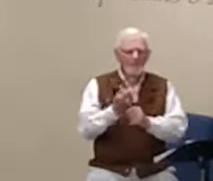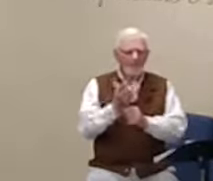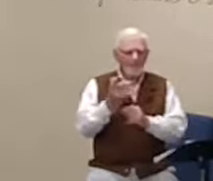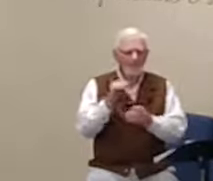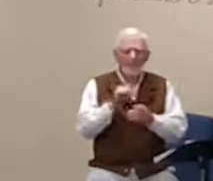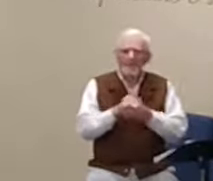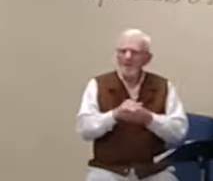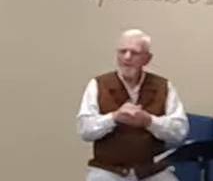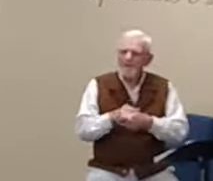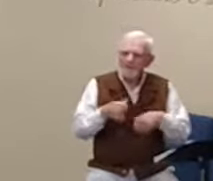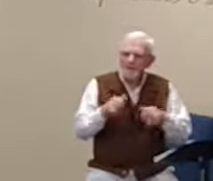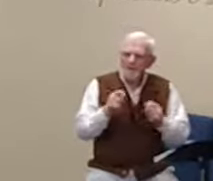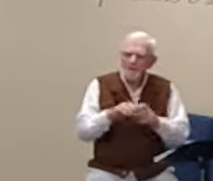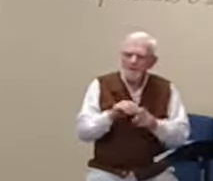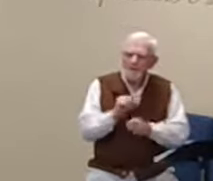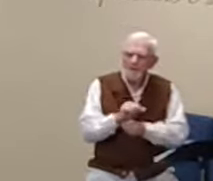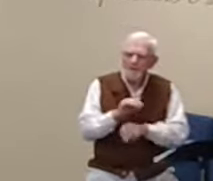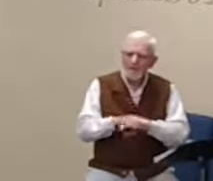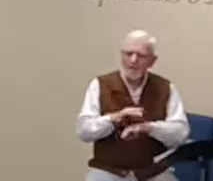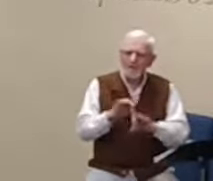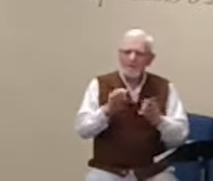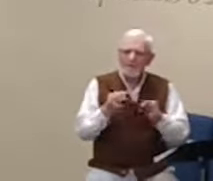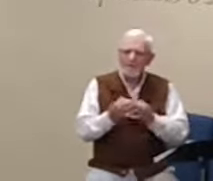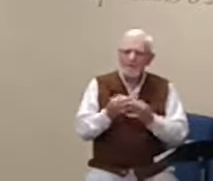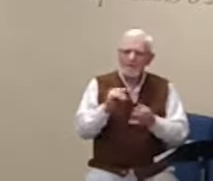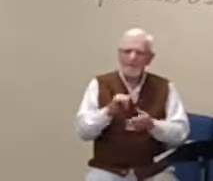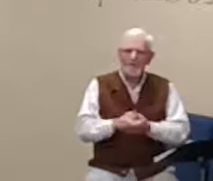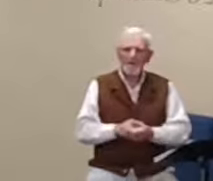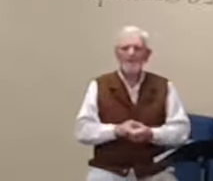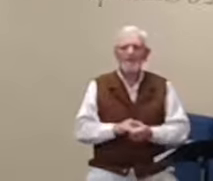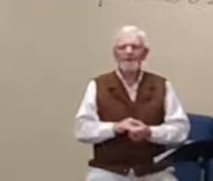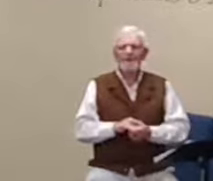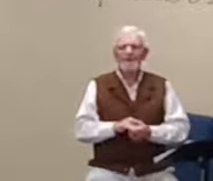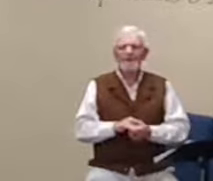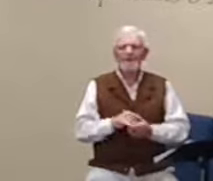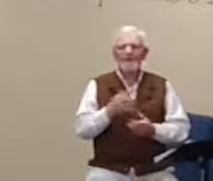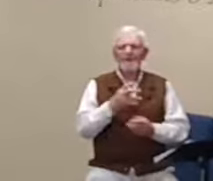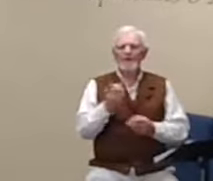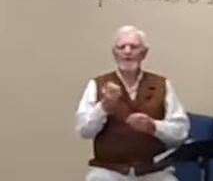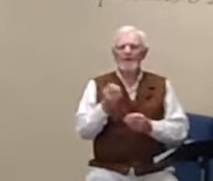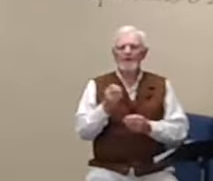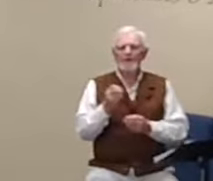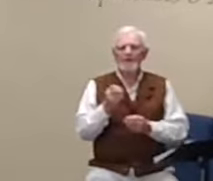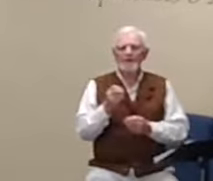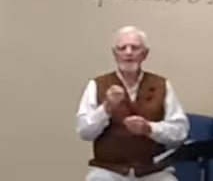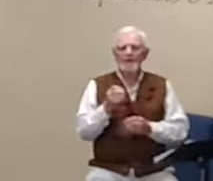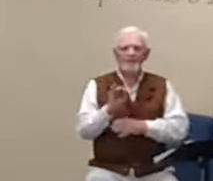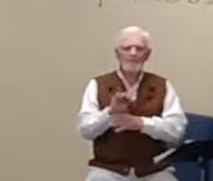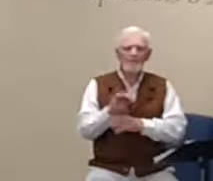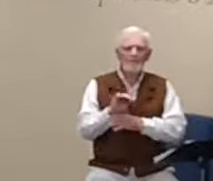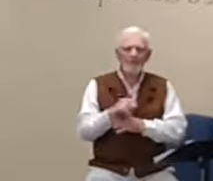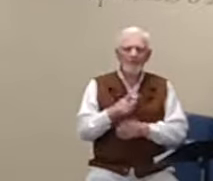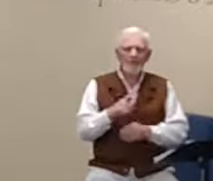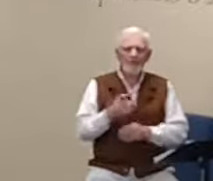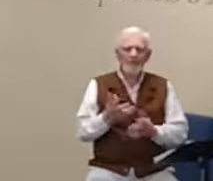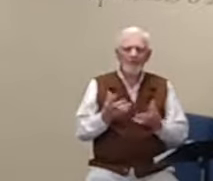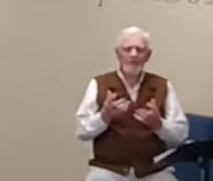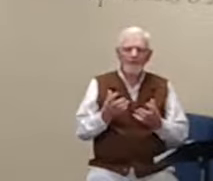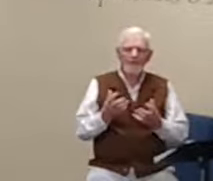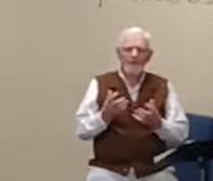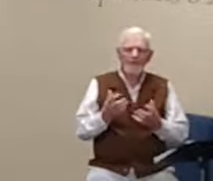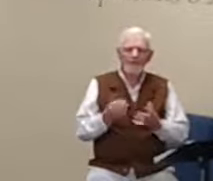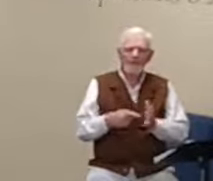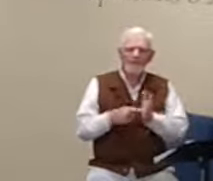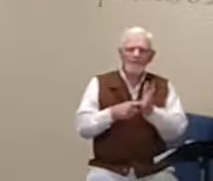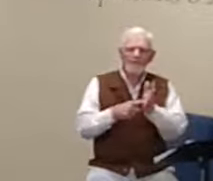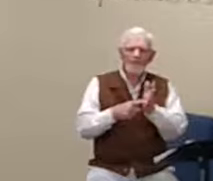that we've been trying to work on as a family, is that to sing. And And then tonight, Lord willing, would like to show you some slides